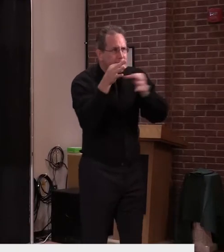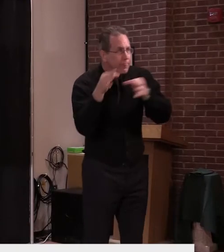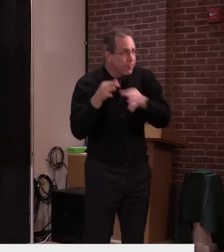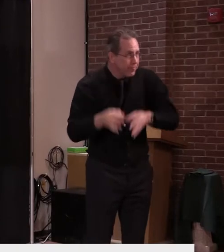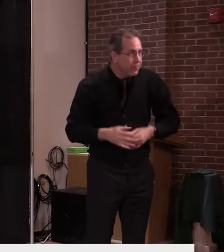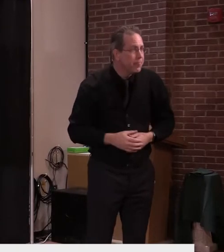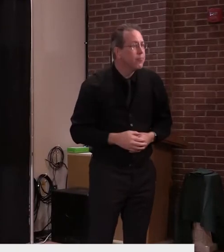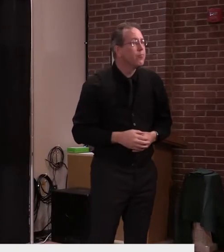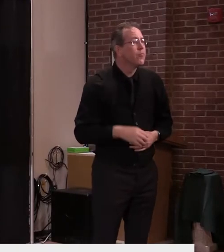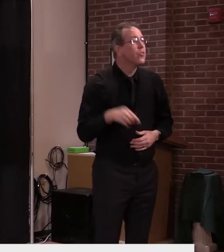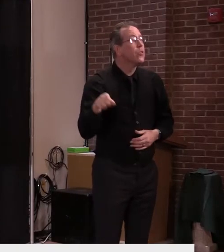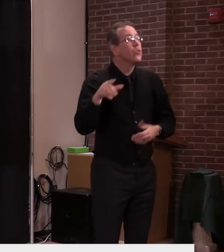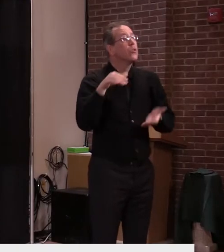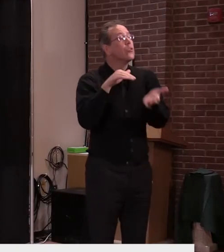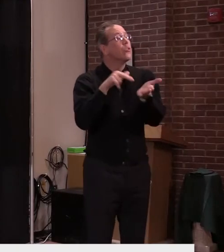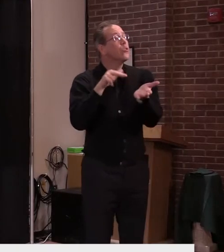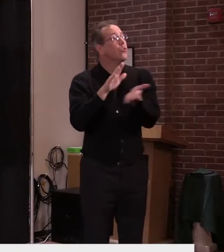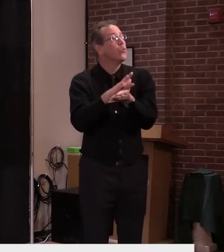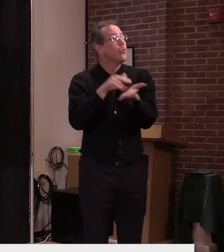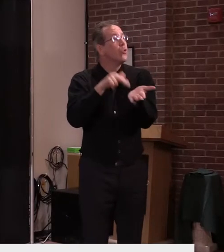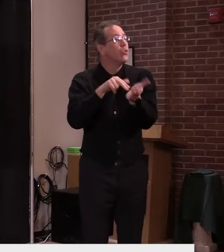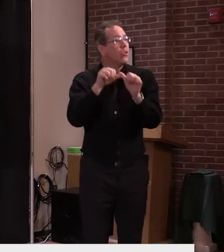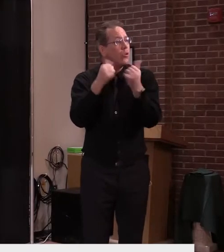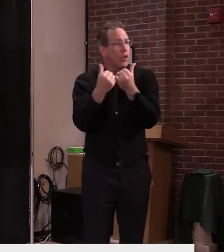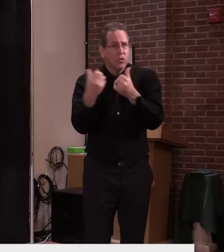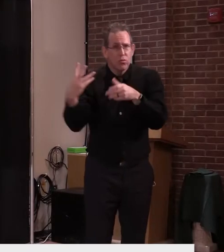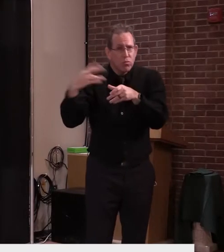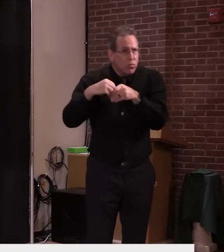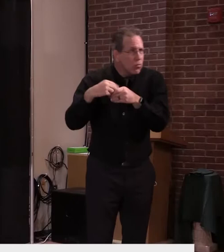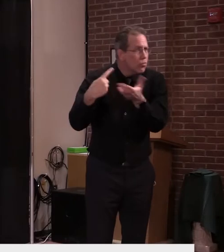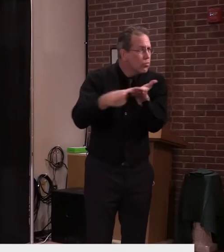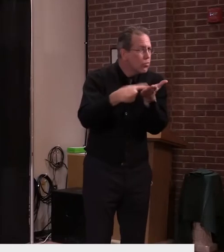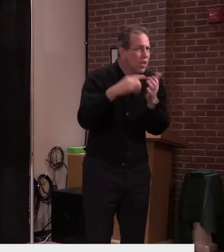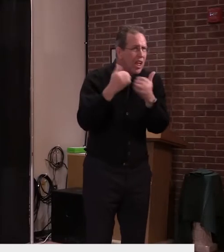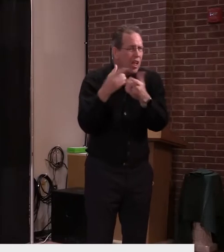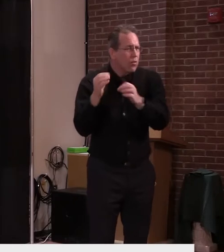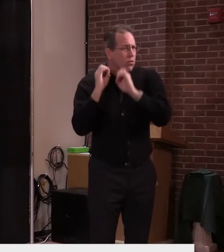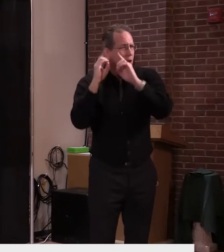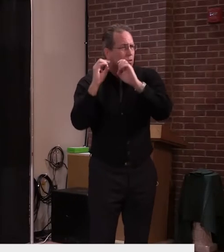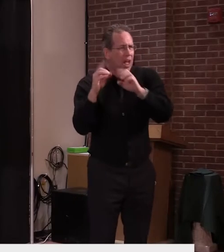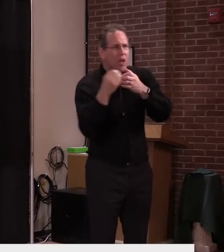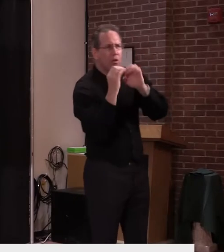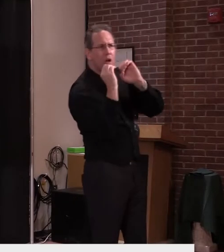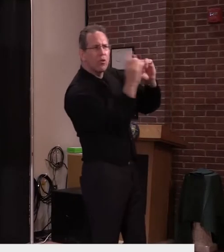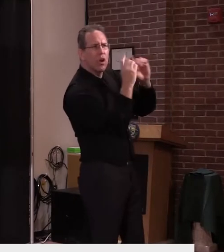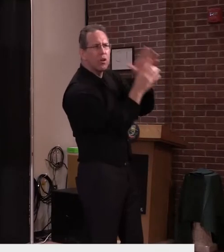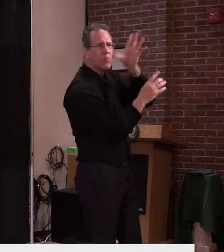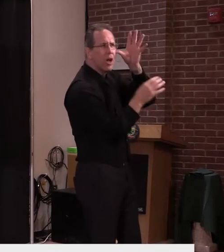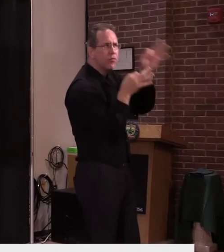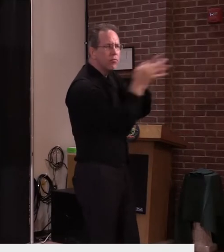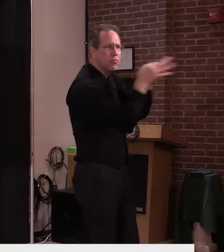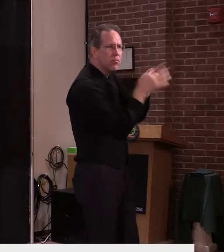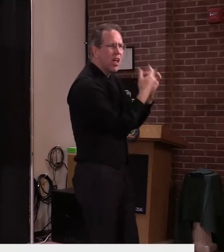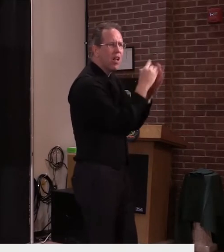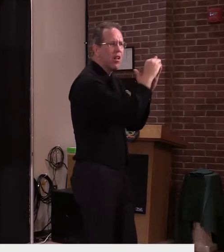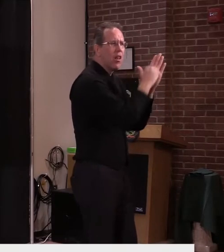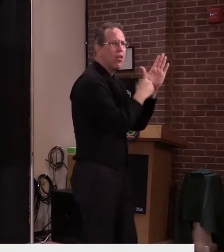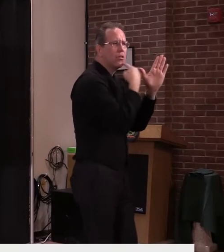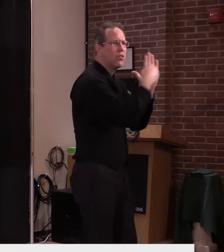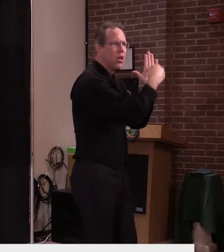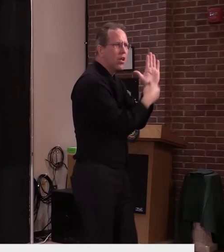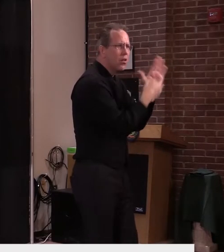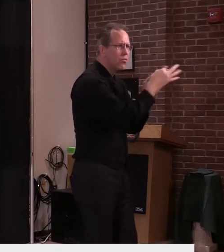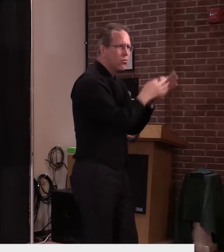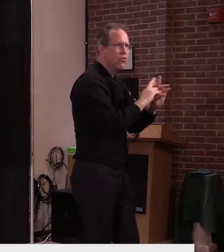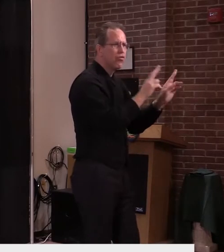other stakeholder groups to develop those tools to maximize their utility to people that work in the schools. So